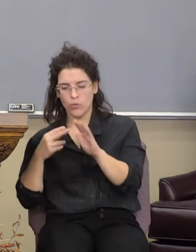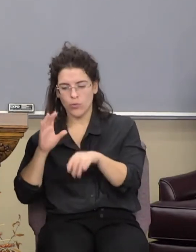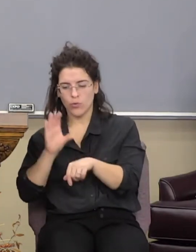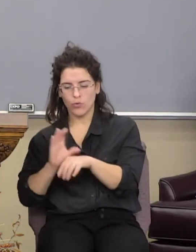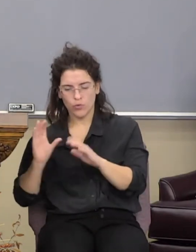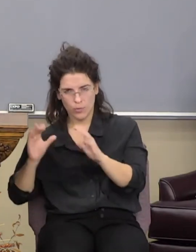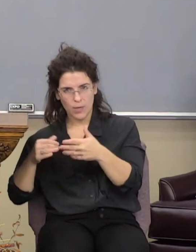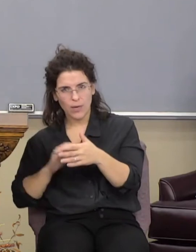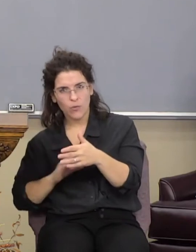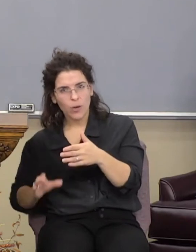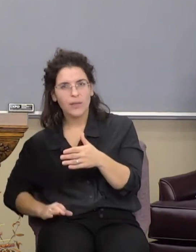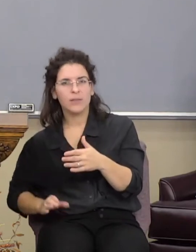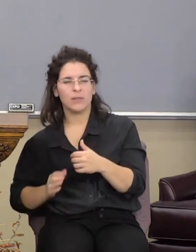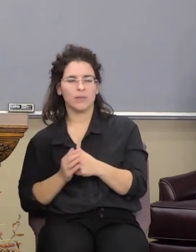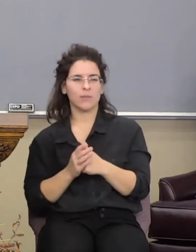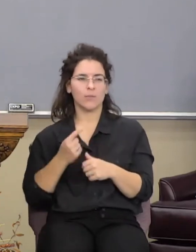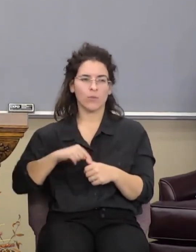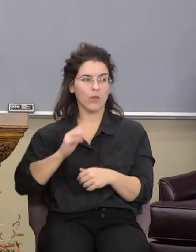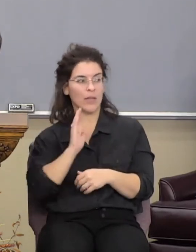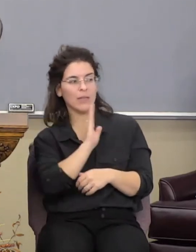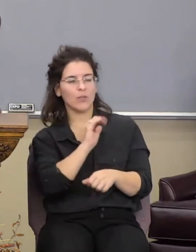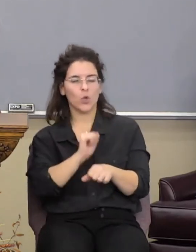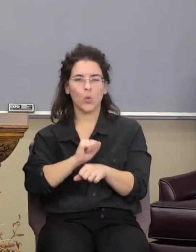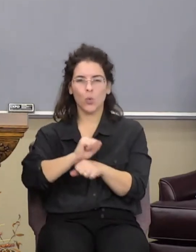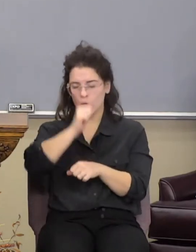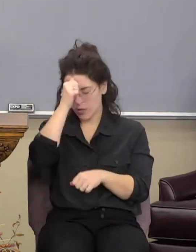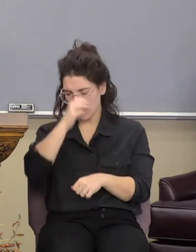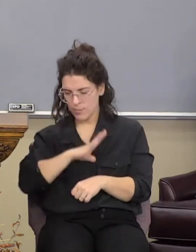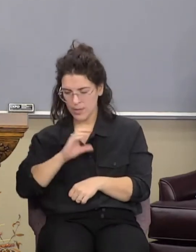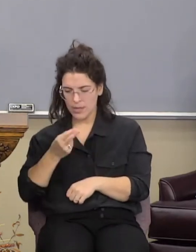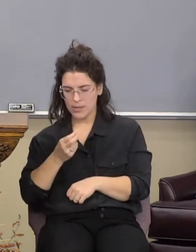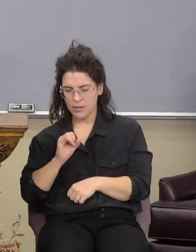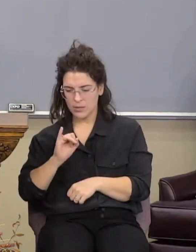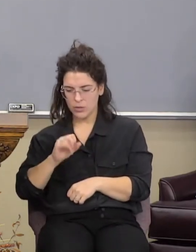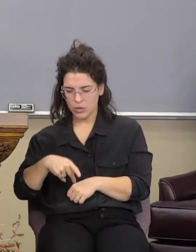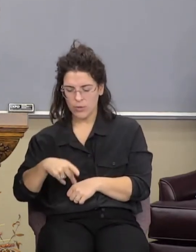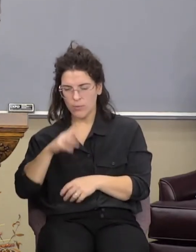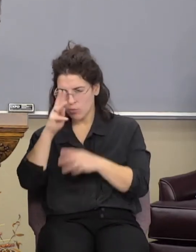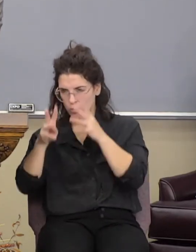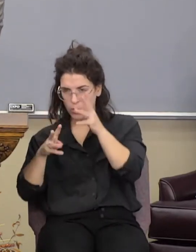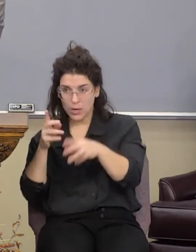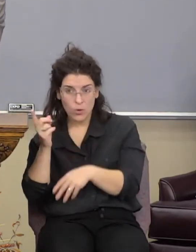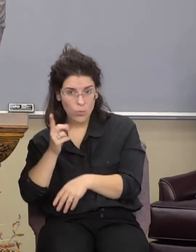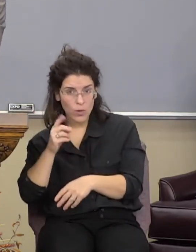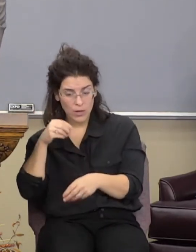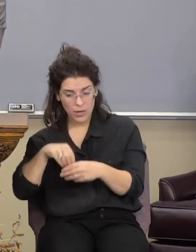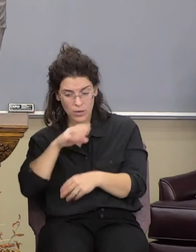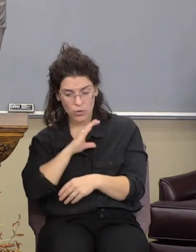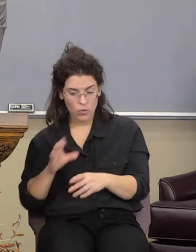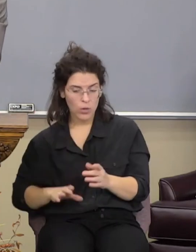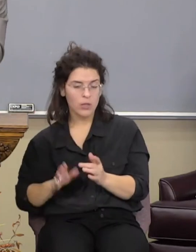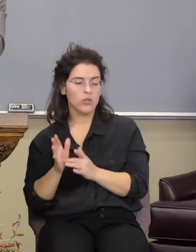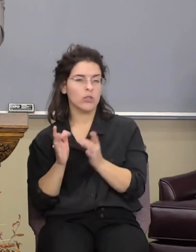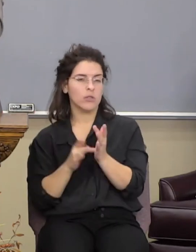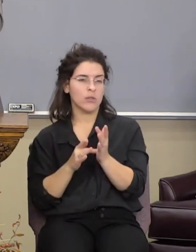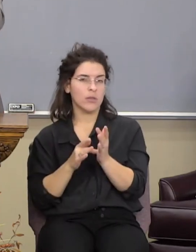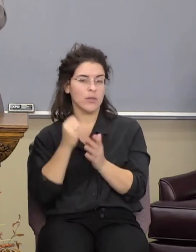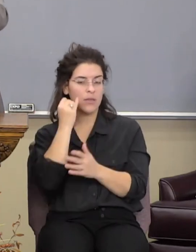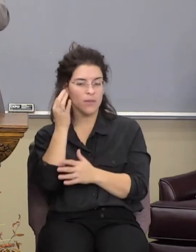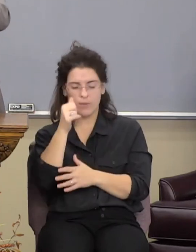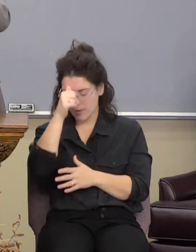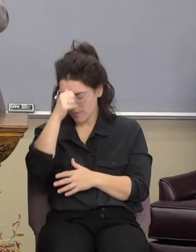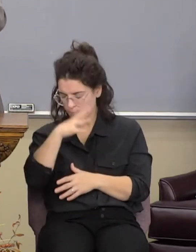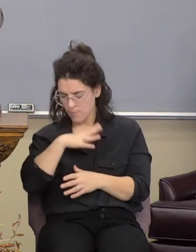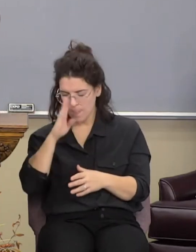body of Christ. We are his workmanship, created where? In Christ Jesus. If any man be